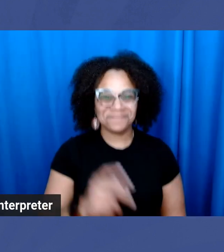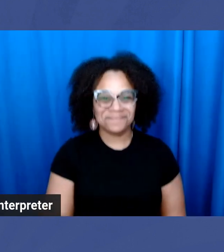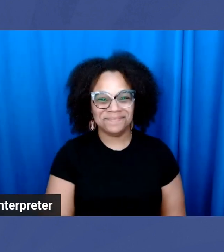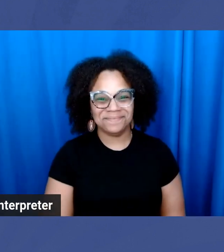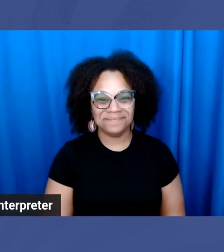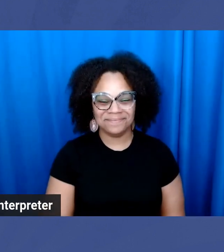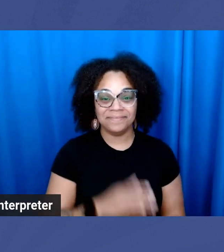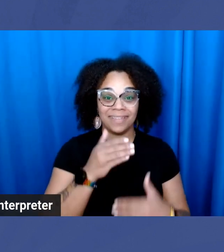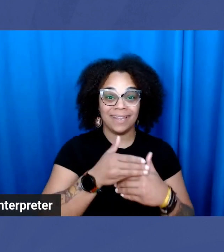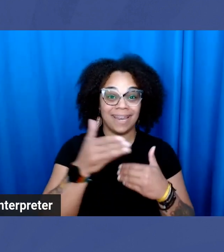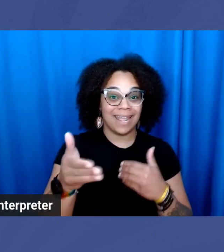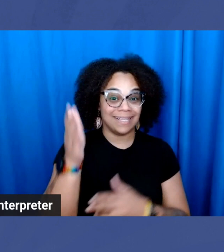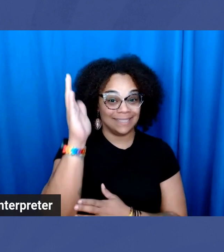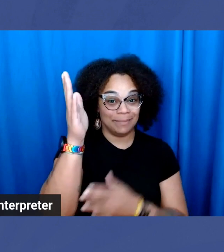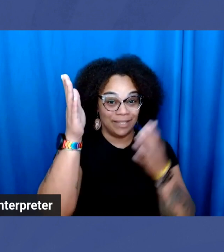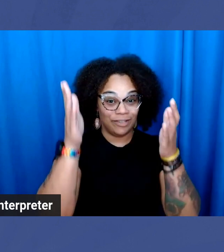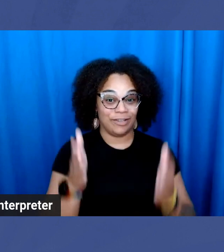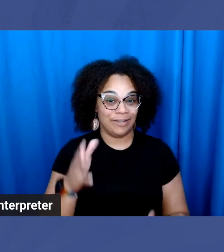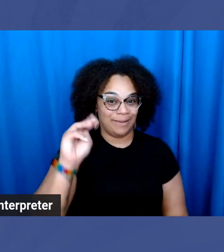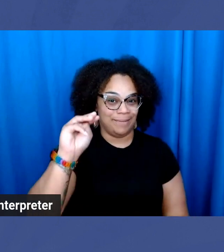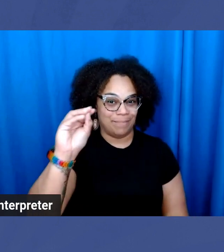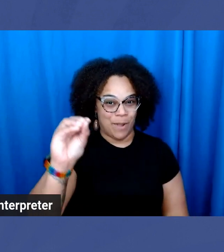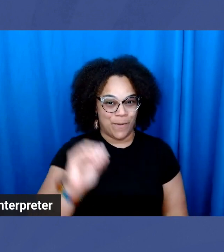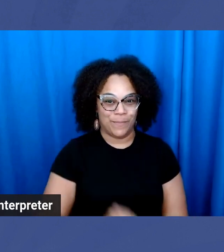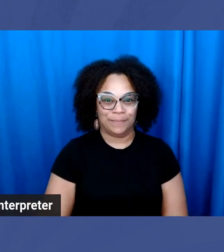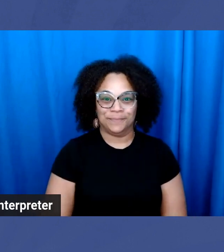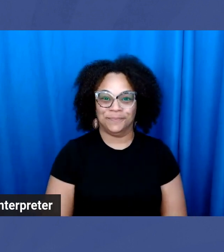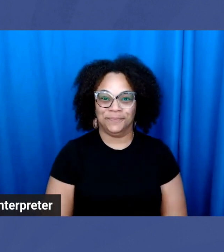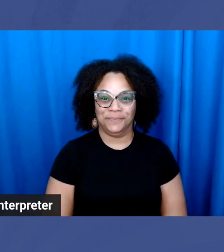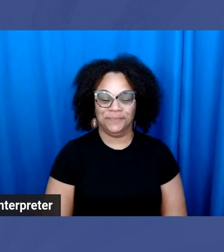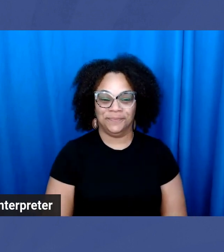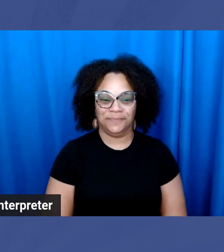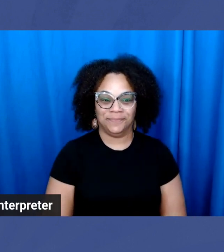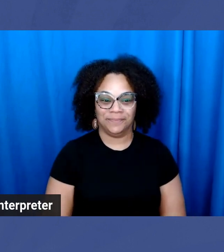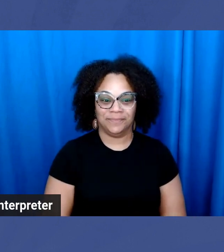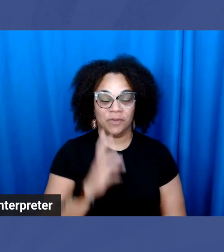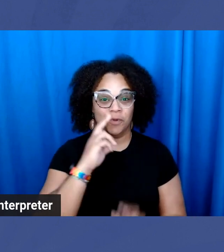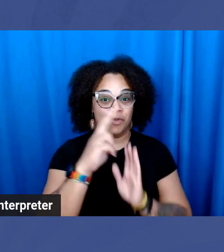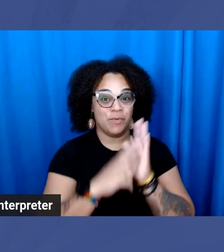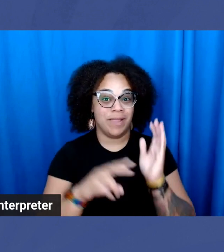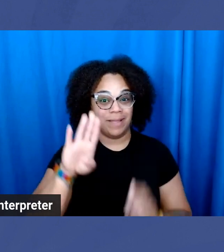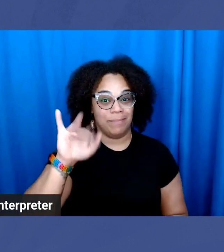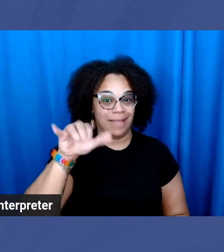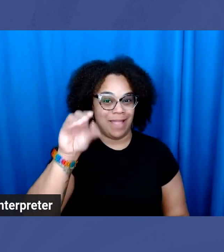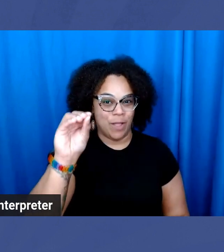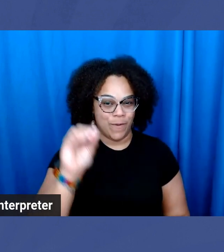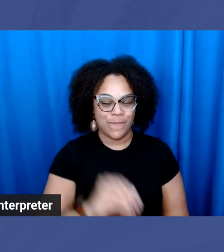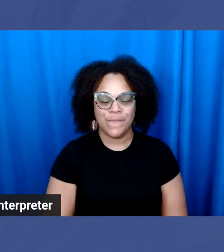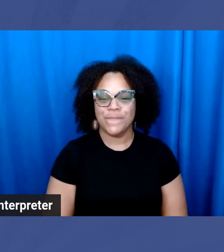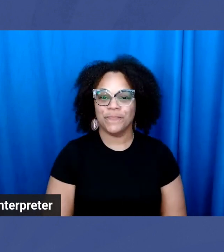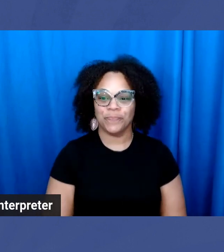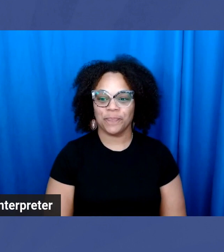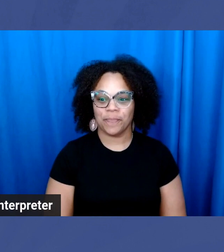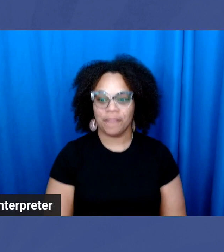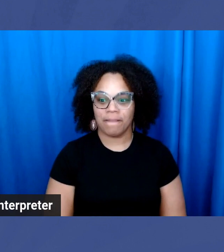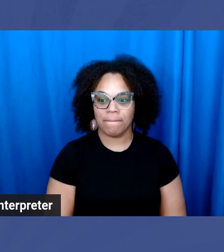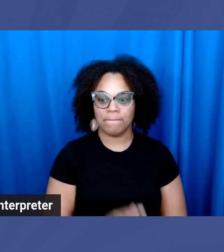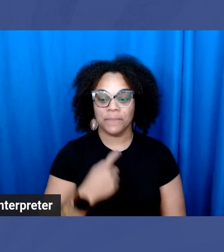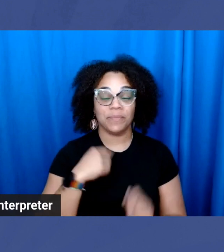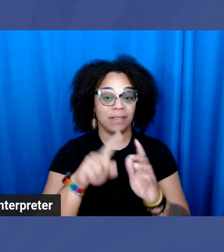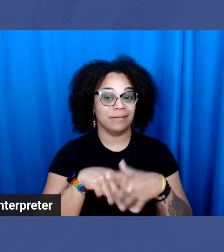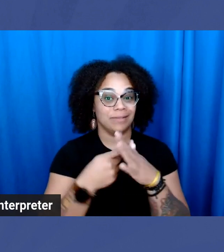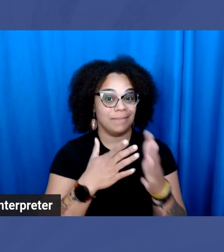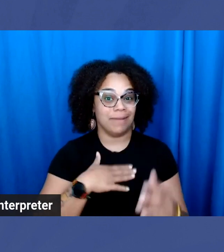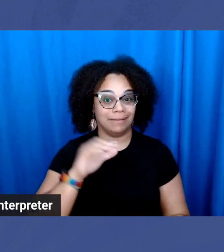The next speaker is Mo. I'm going to read the bio. It says, I started my sex